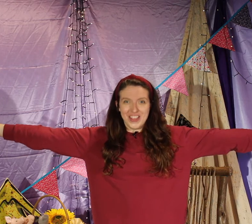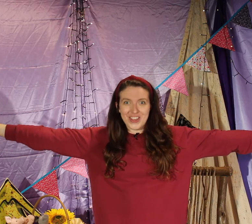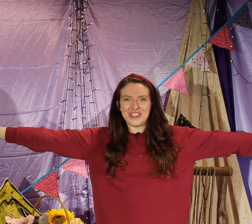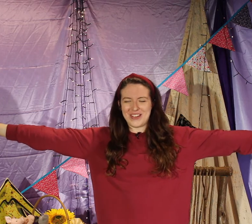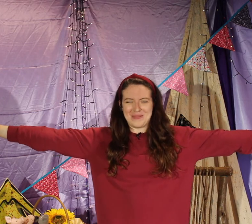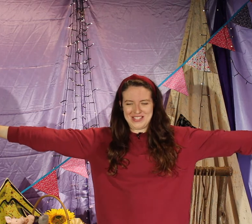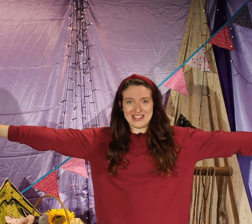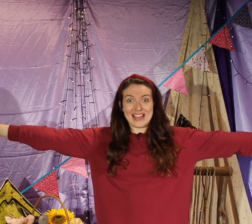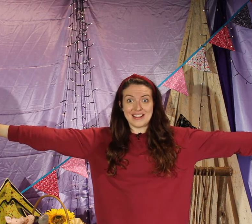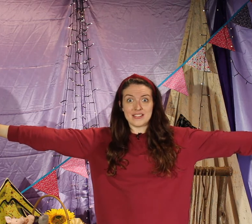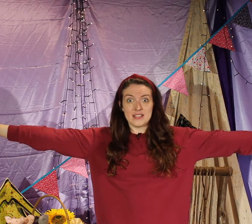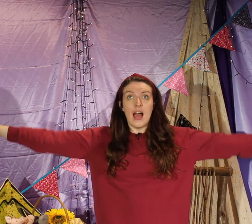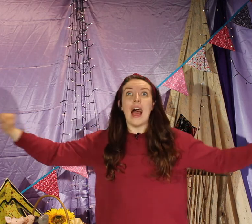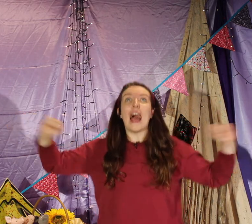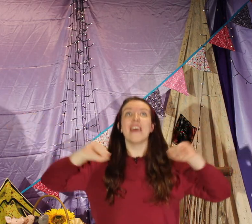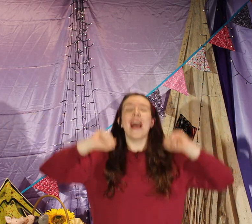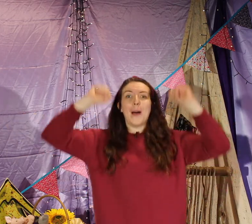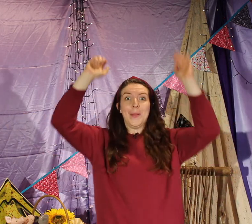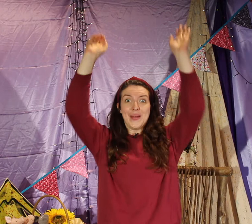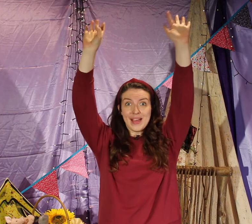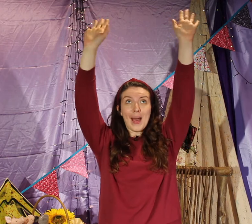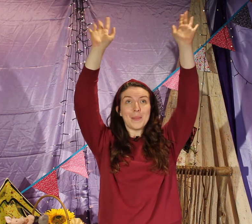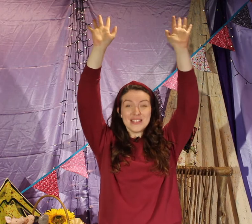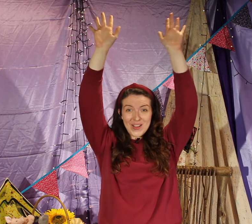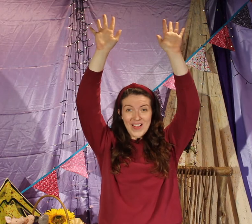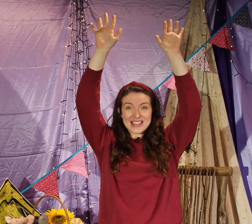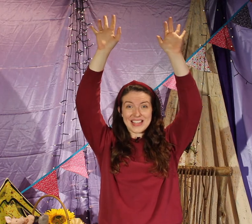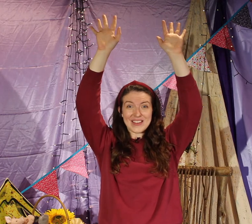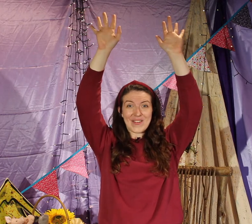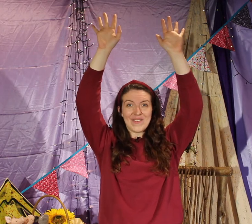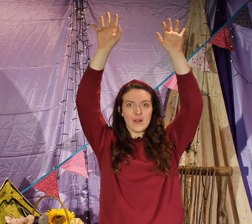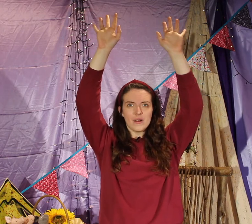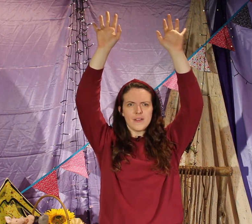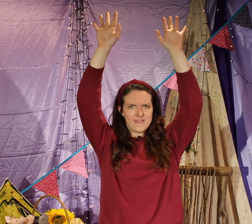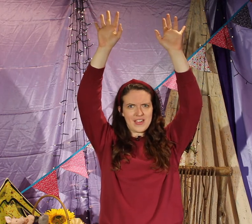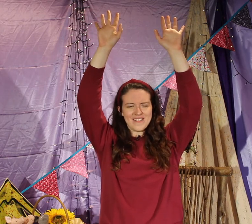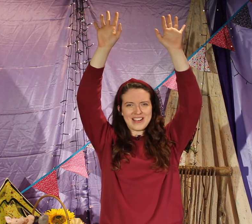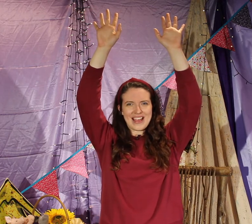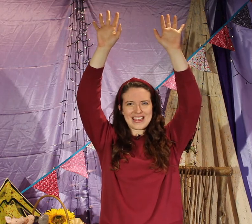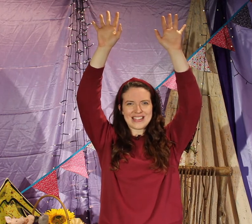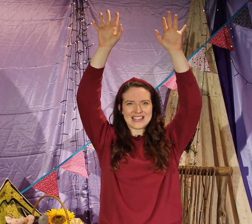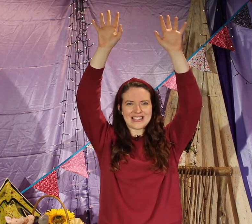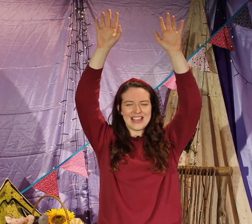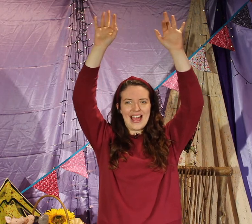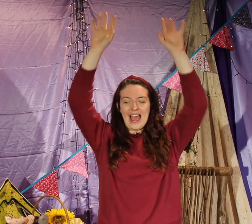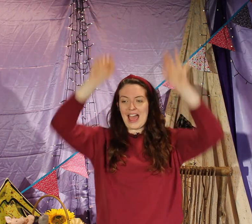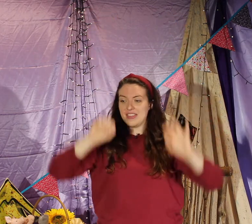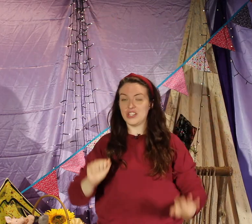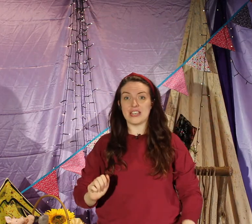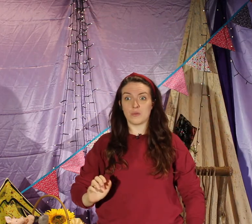Good job, storytellers. And then up, up as tall as they can go. Very nice. And then she takes one